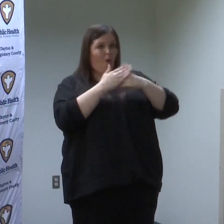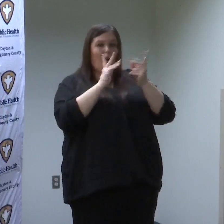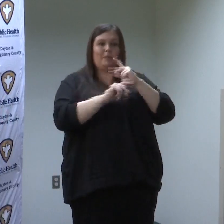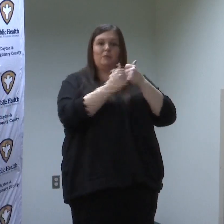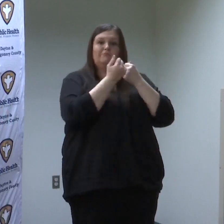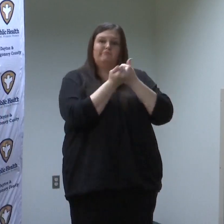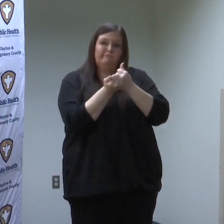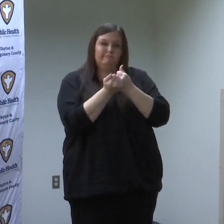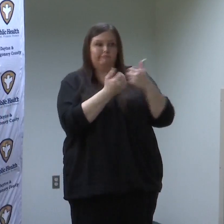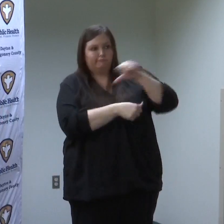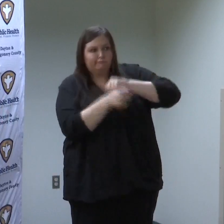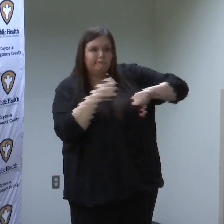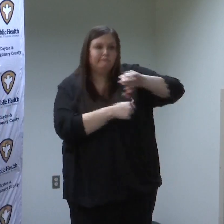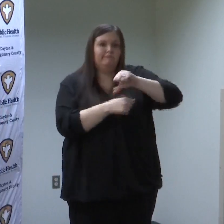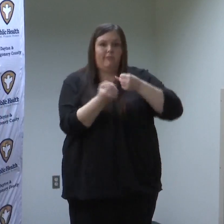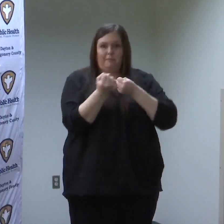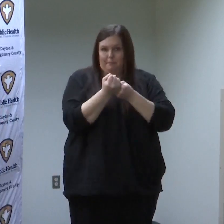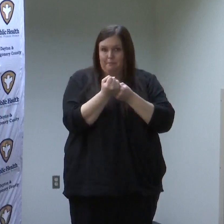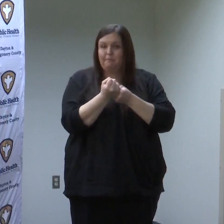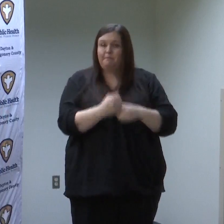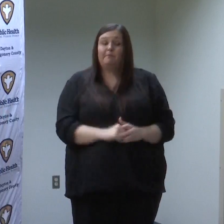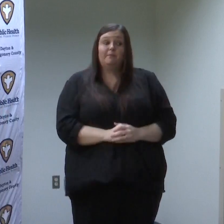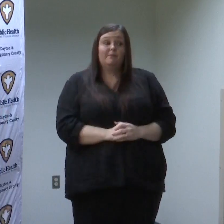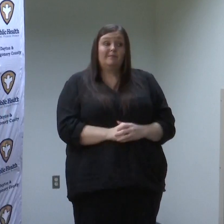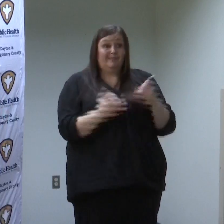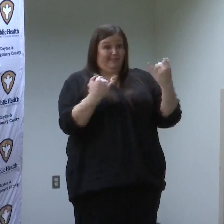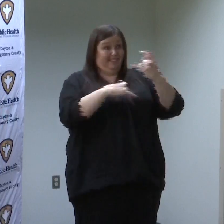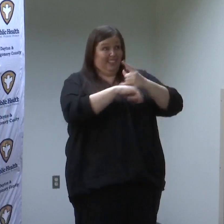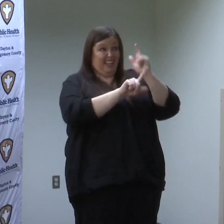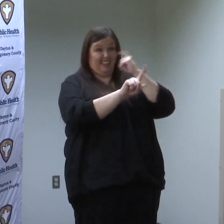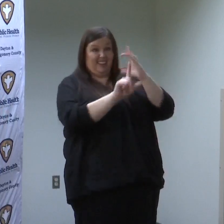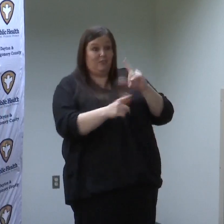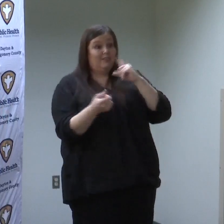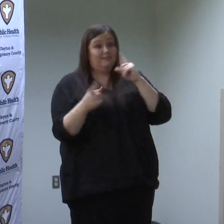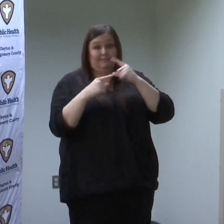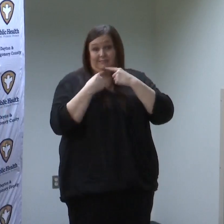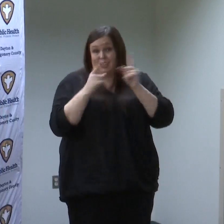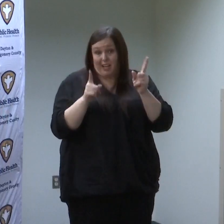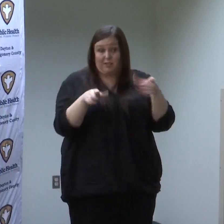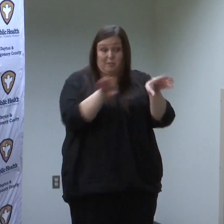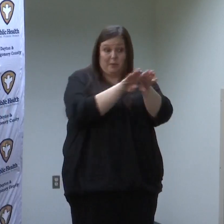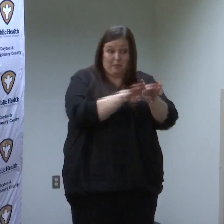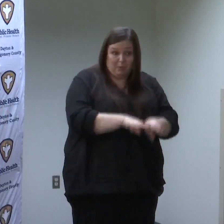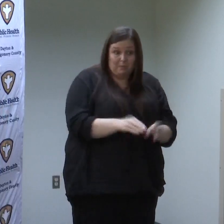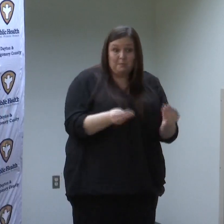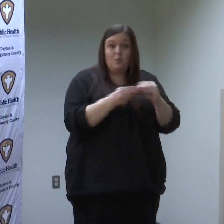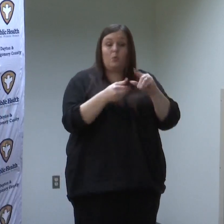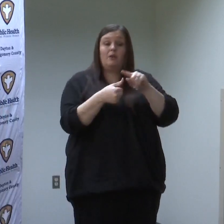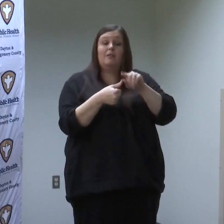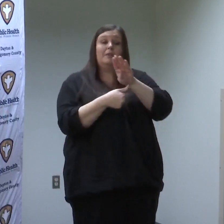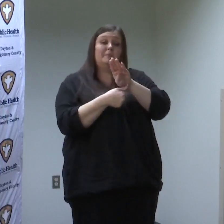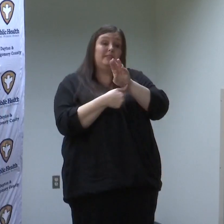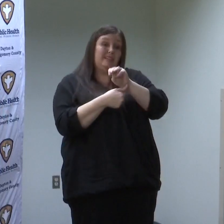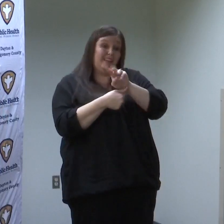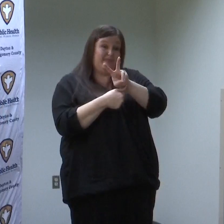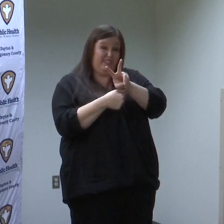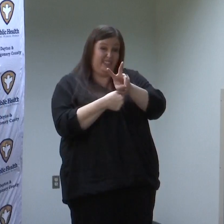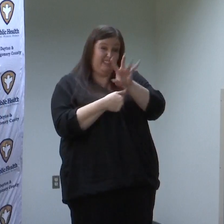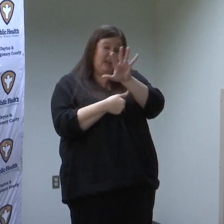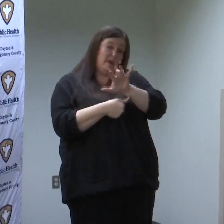other. We saw additional locations added today by the governor. Bureau of Motor Vehicle sites,